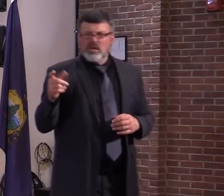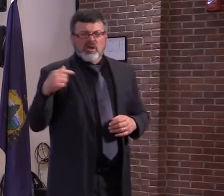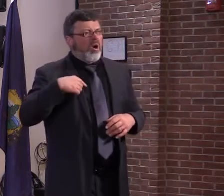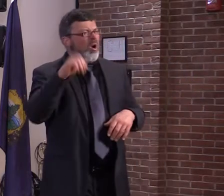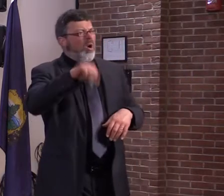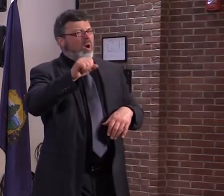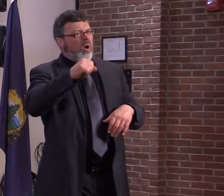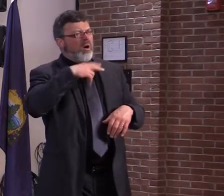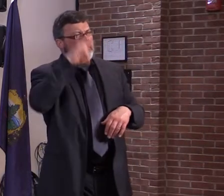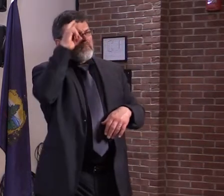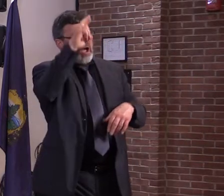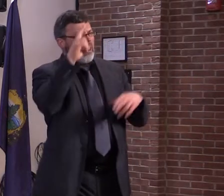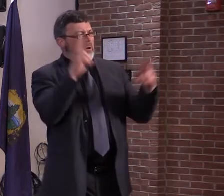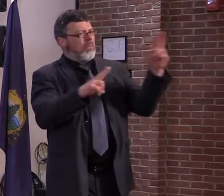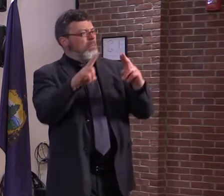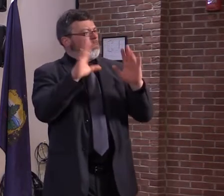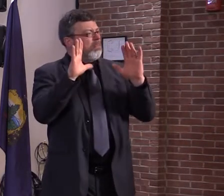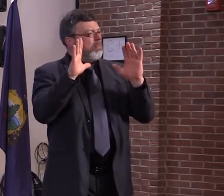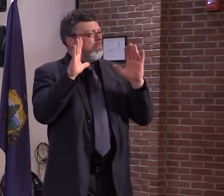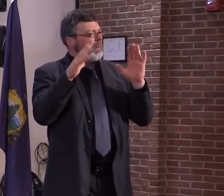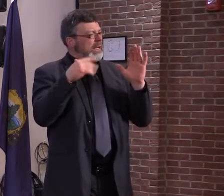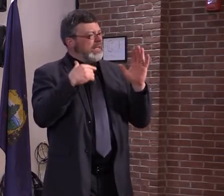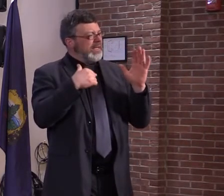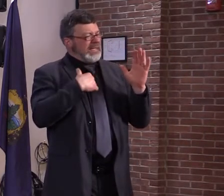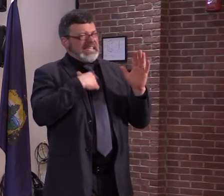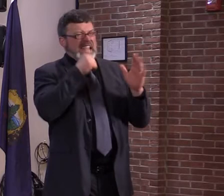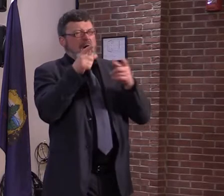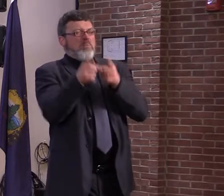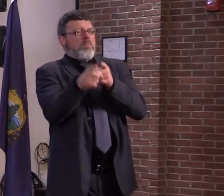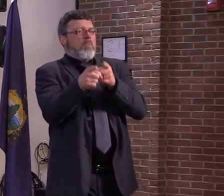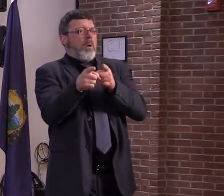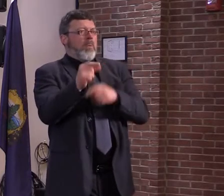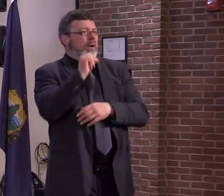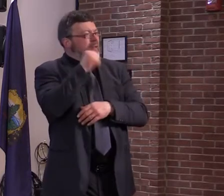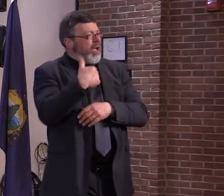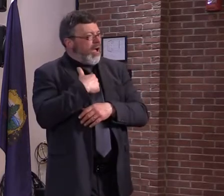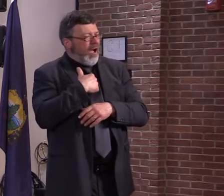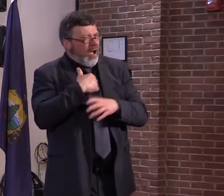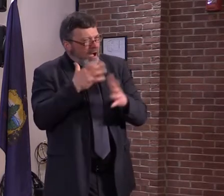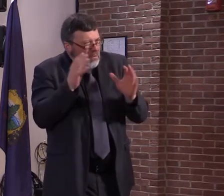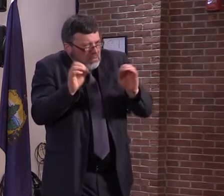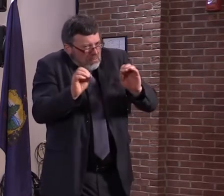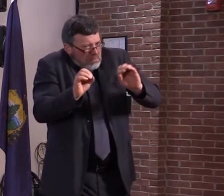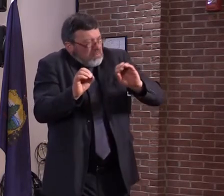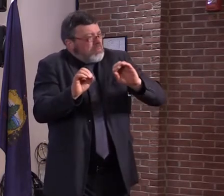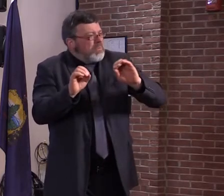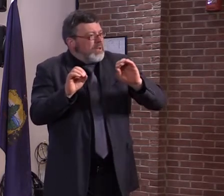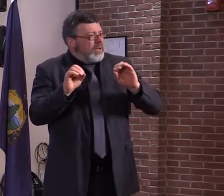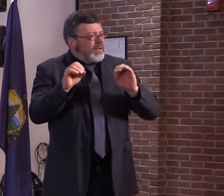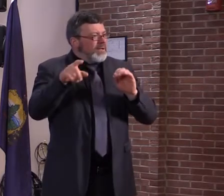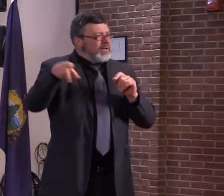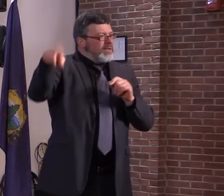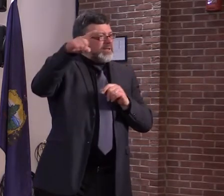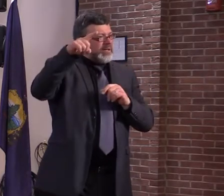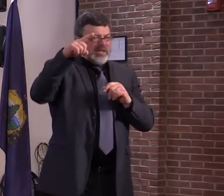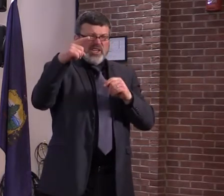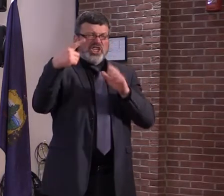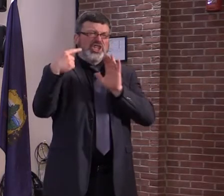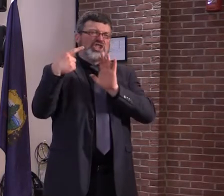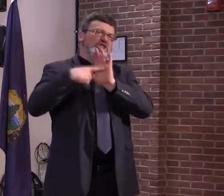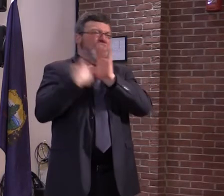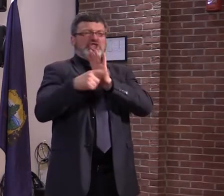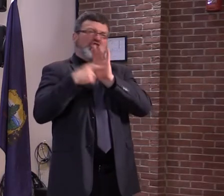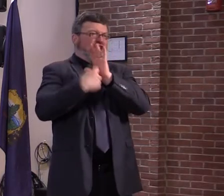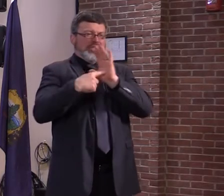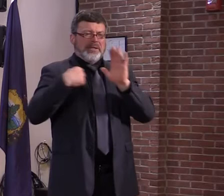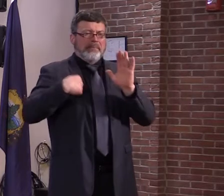see them against me on social media, and from others. I mean, they're personal attacks, but I've not done